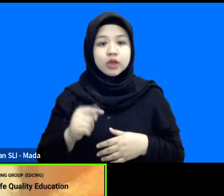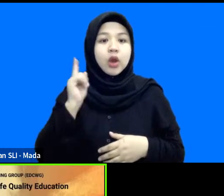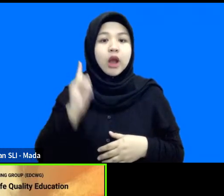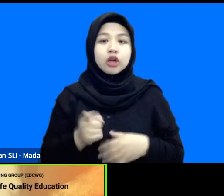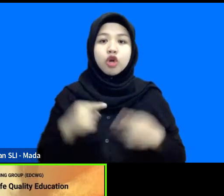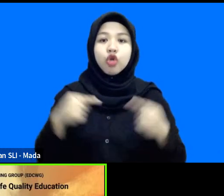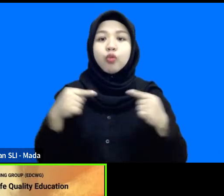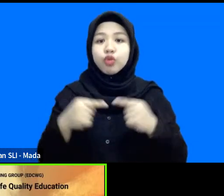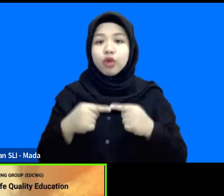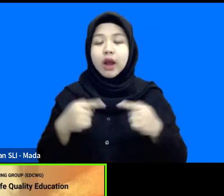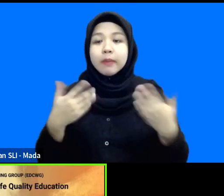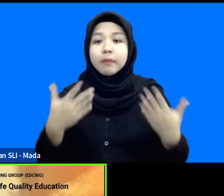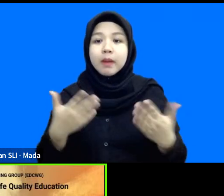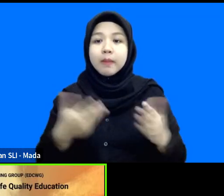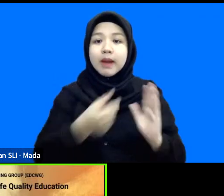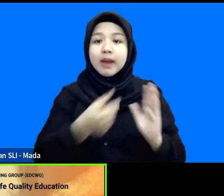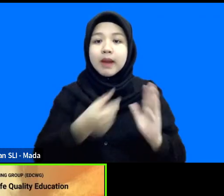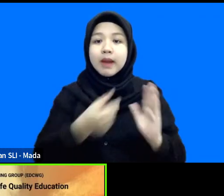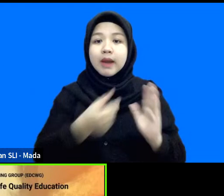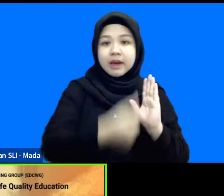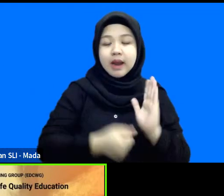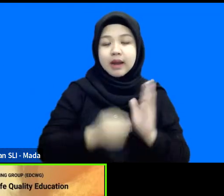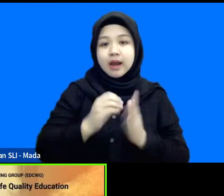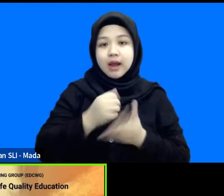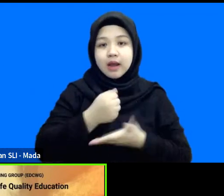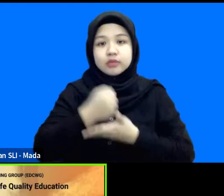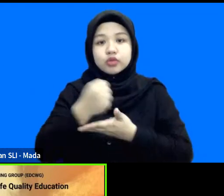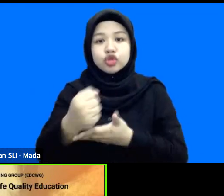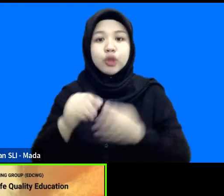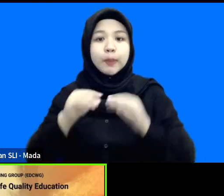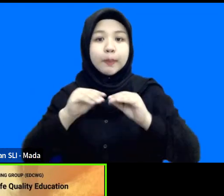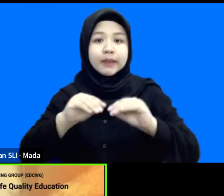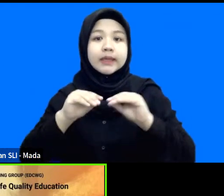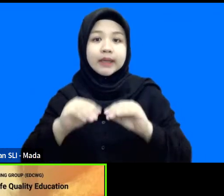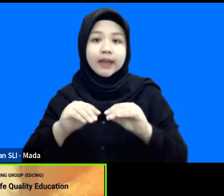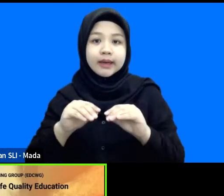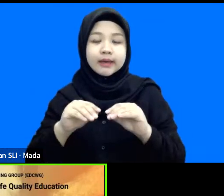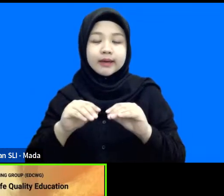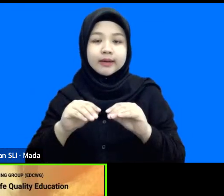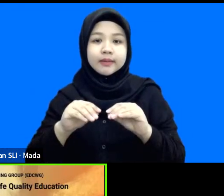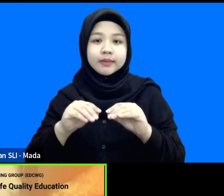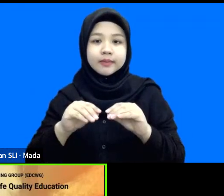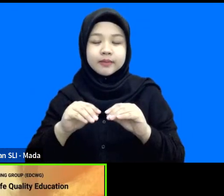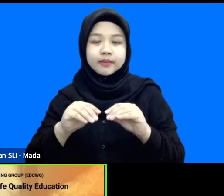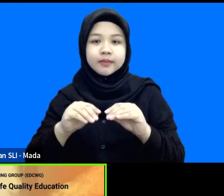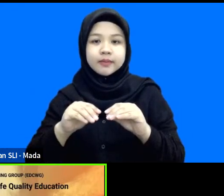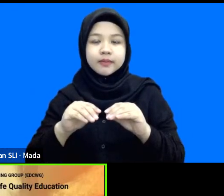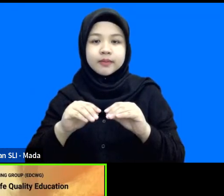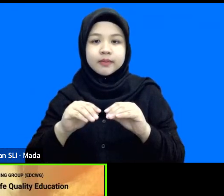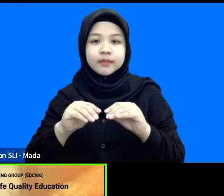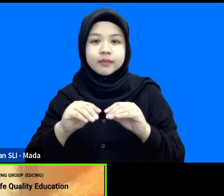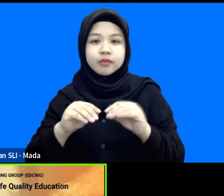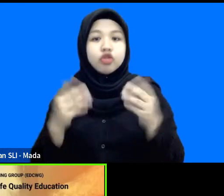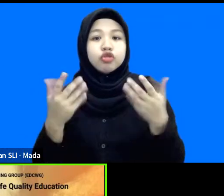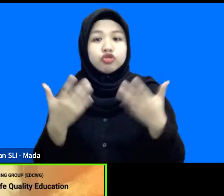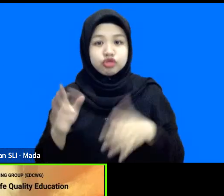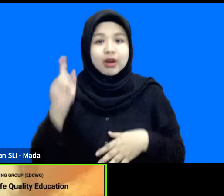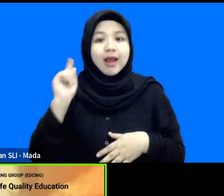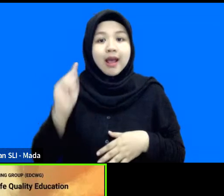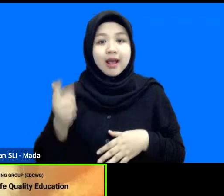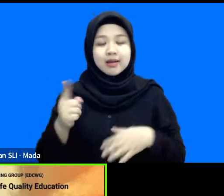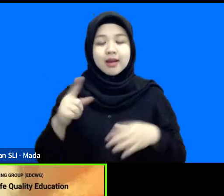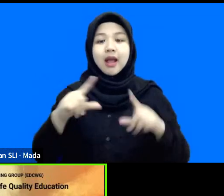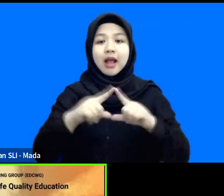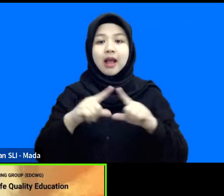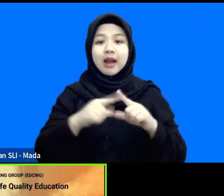COVID-19 pandemic is taking a devastating toll as well on the world's education financing too. And it comes a time when education budgets